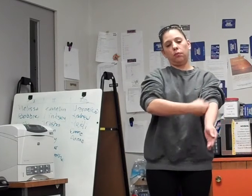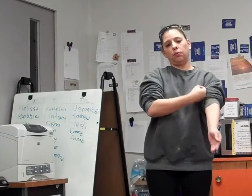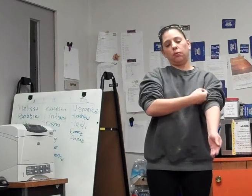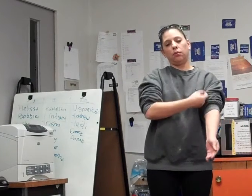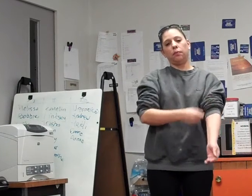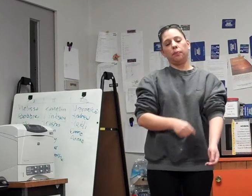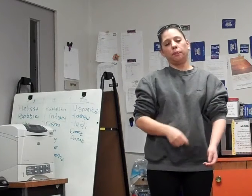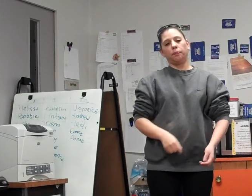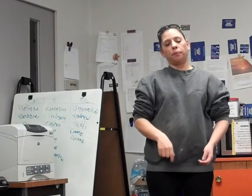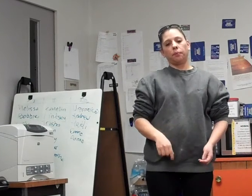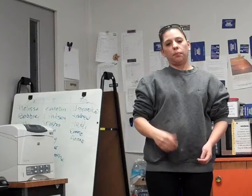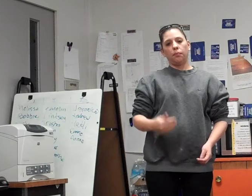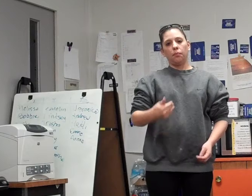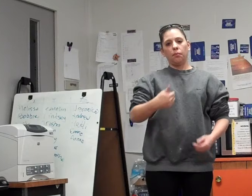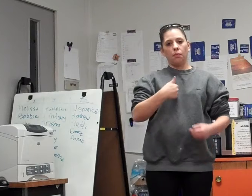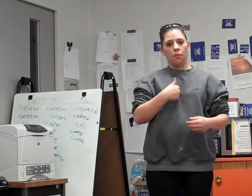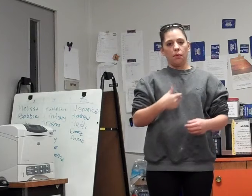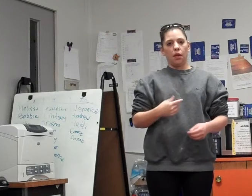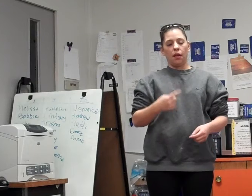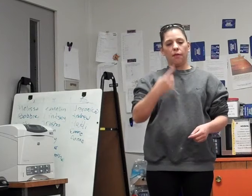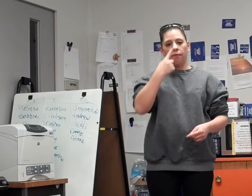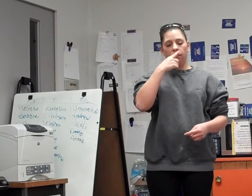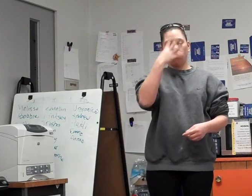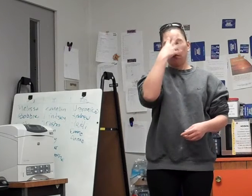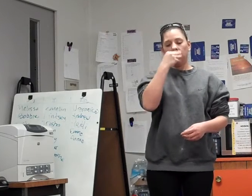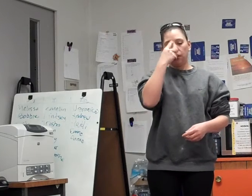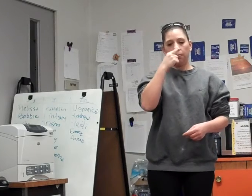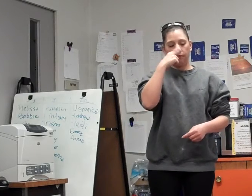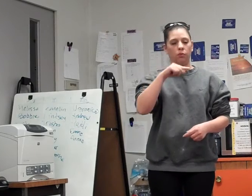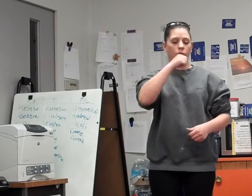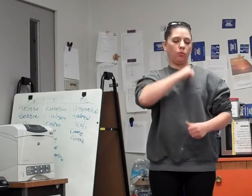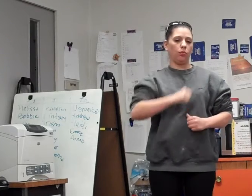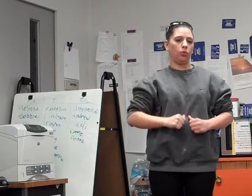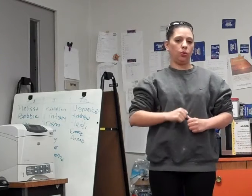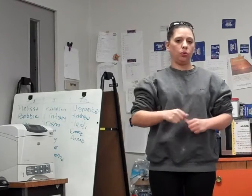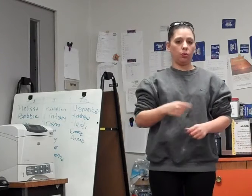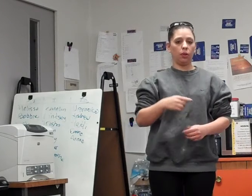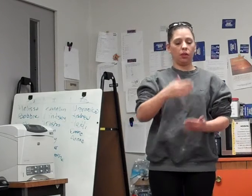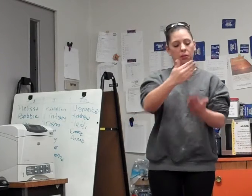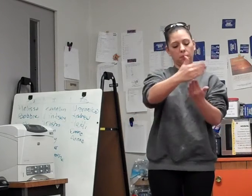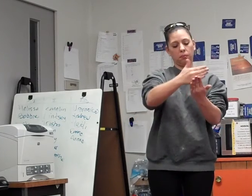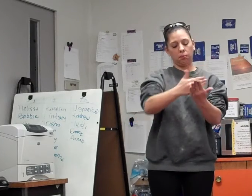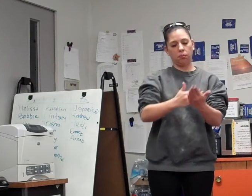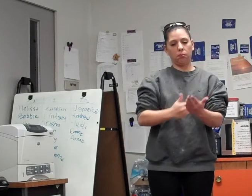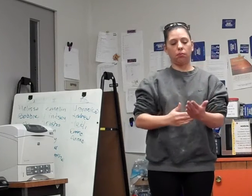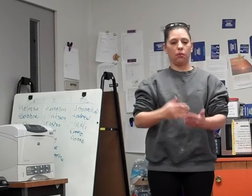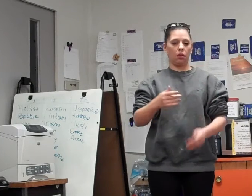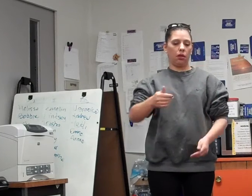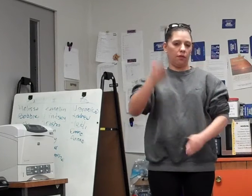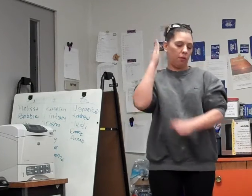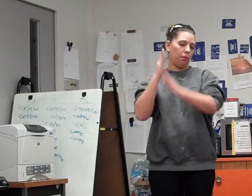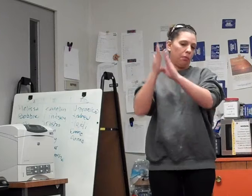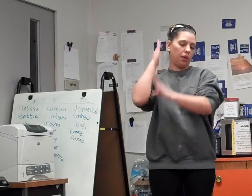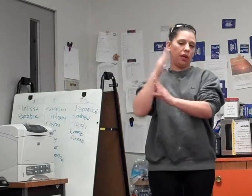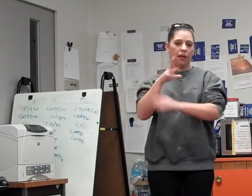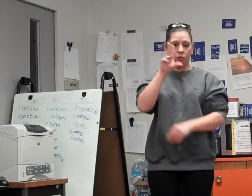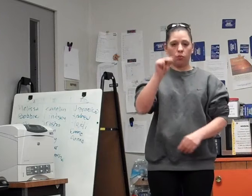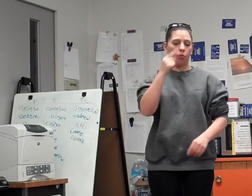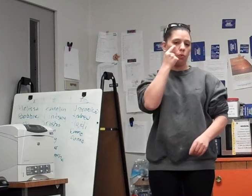have anesthesiologists talk to them. We get their history to make sure that there's no reason that they're at high risk